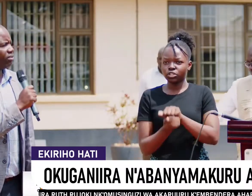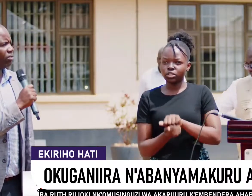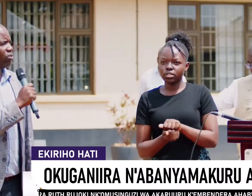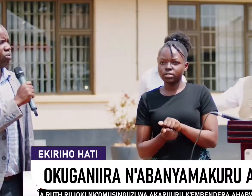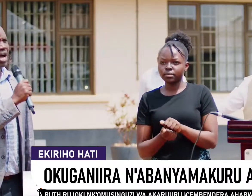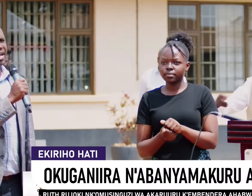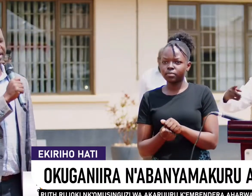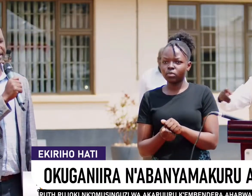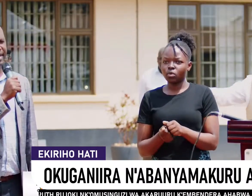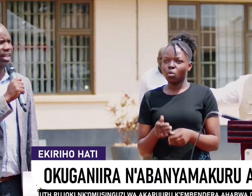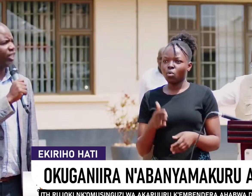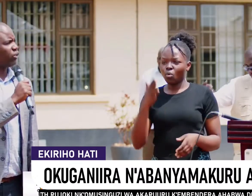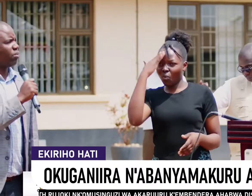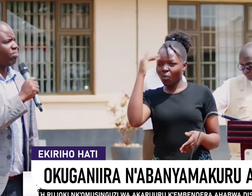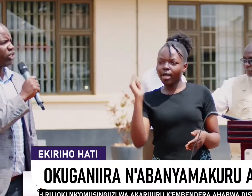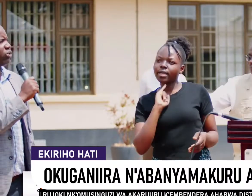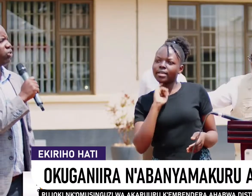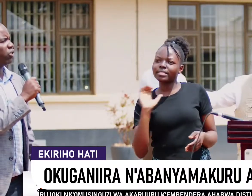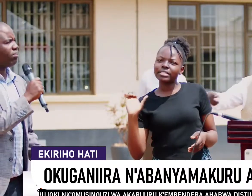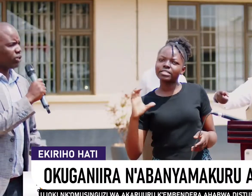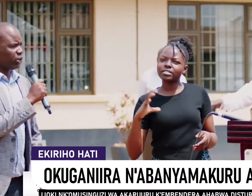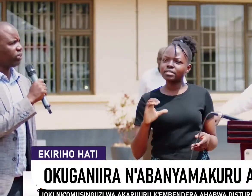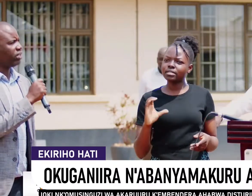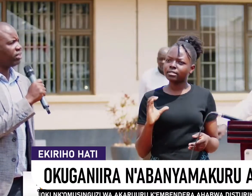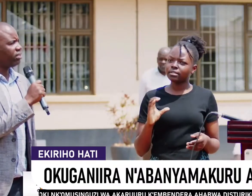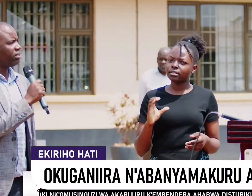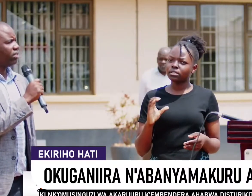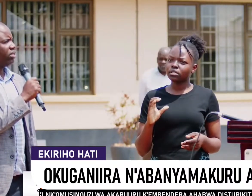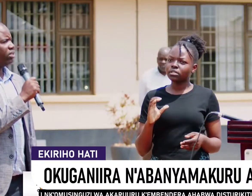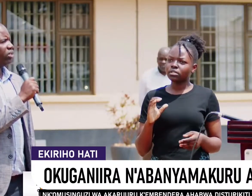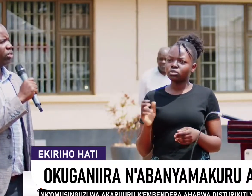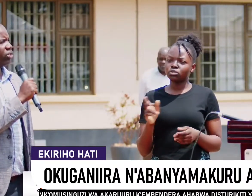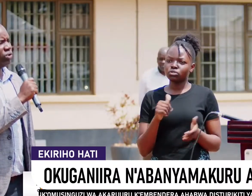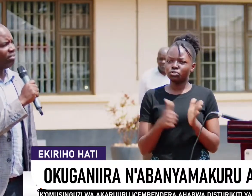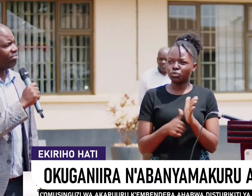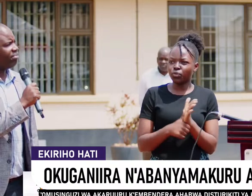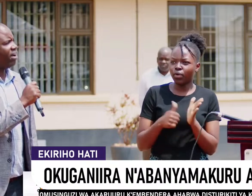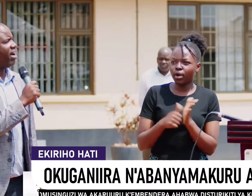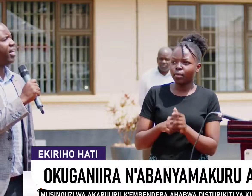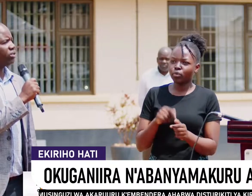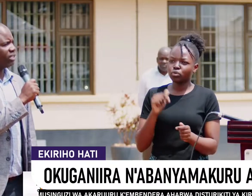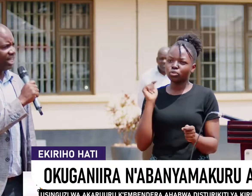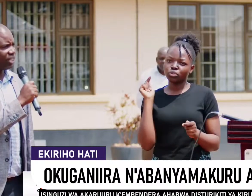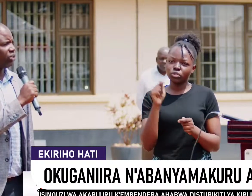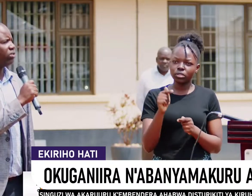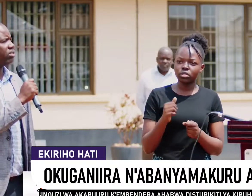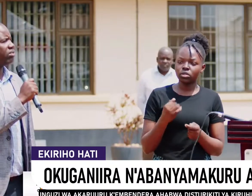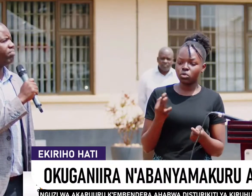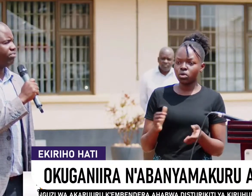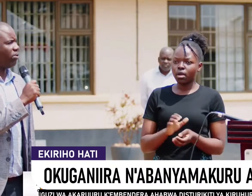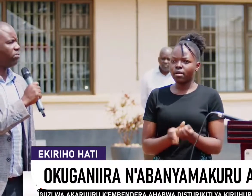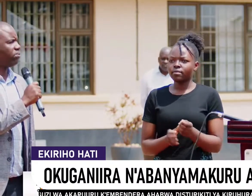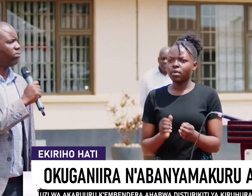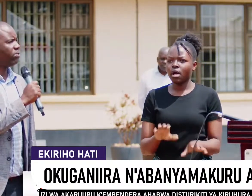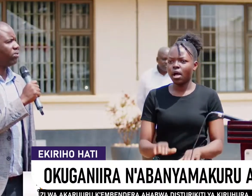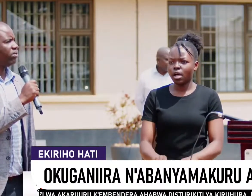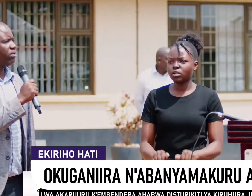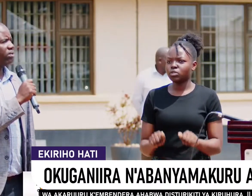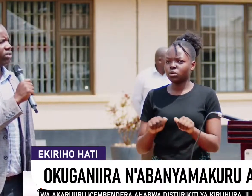then, why is the Electoral Commission troubleshooting? You have handled elections